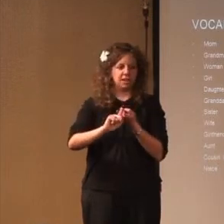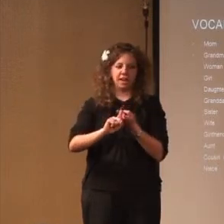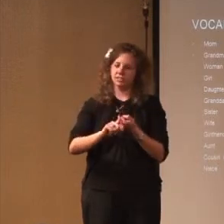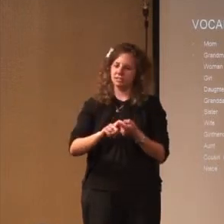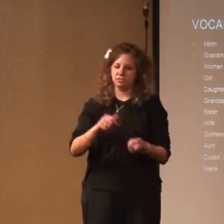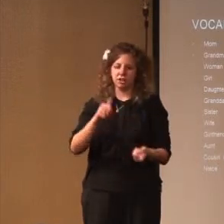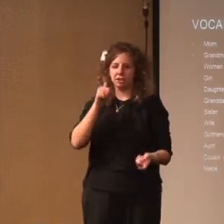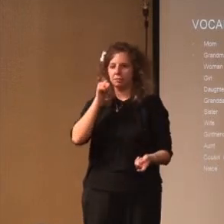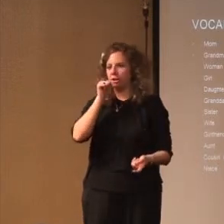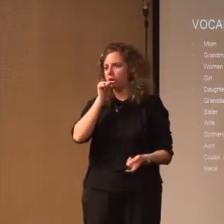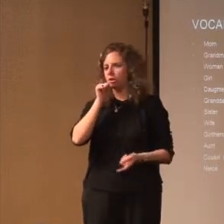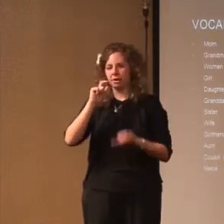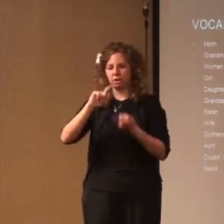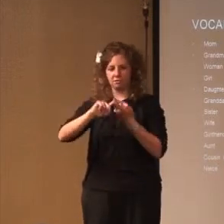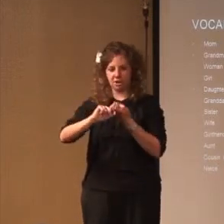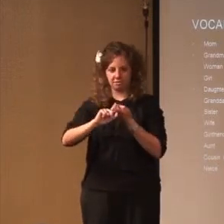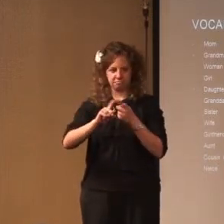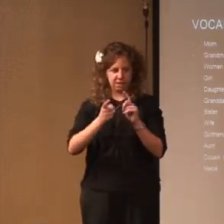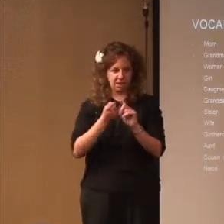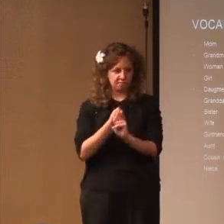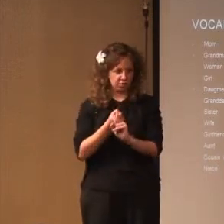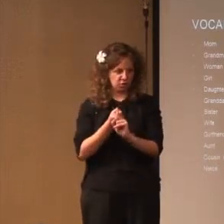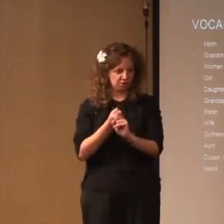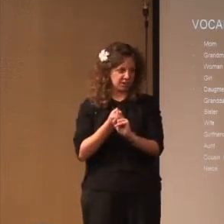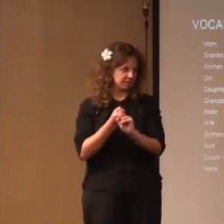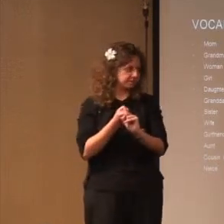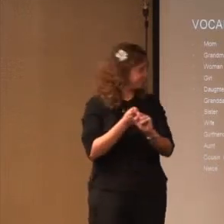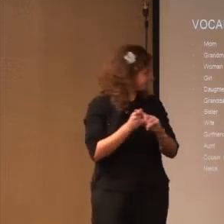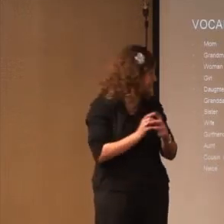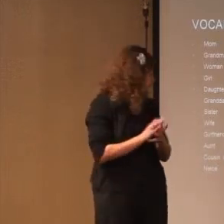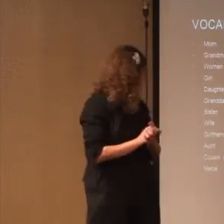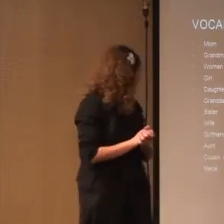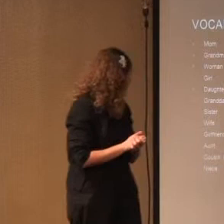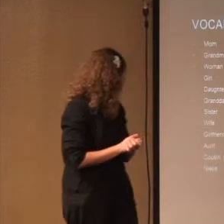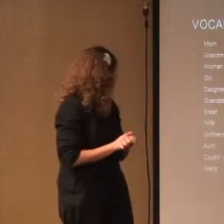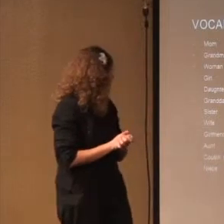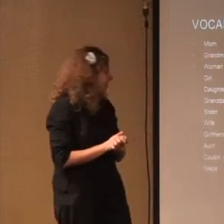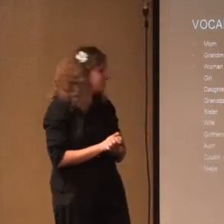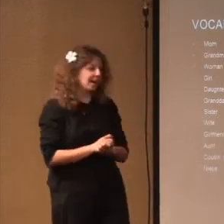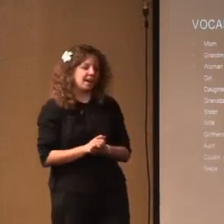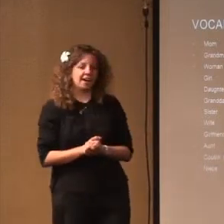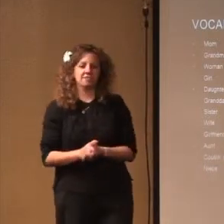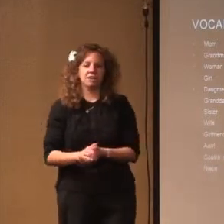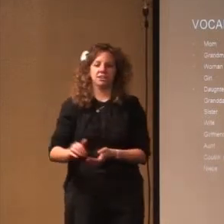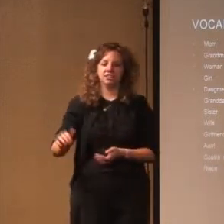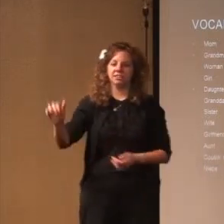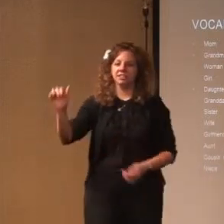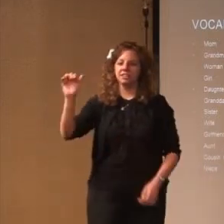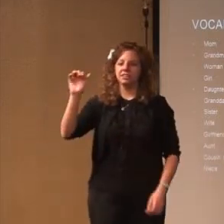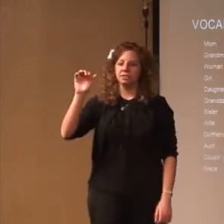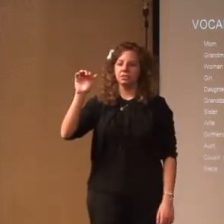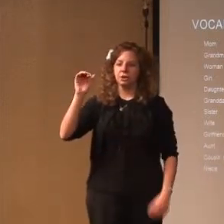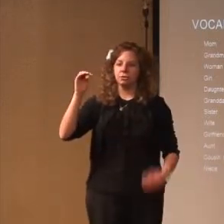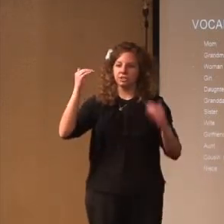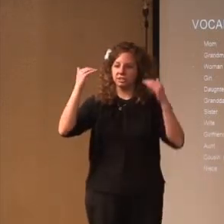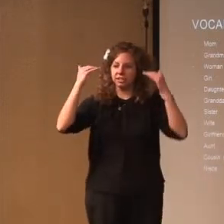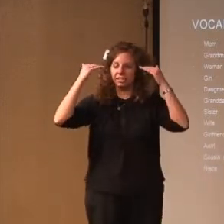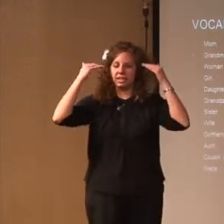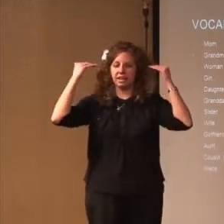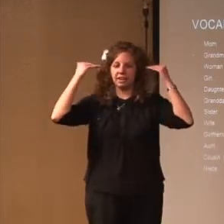guy talking about, oh, my girlfriend. Okay? Girlfriend. Then we have aunt. So just as I said,